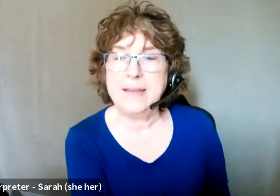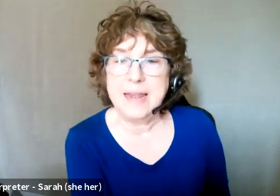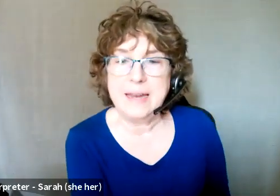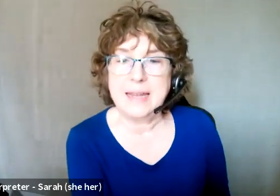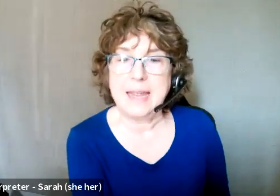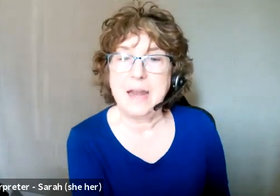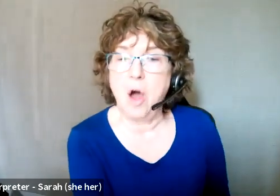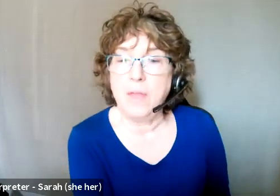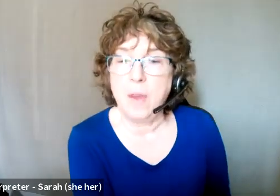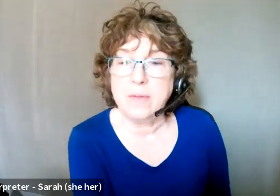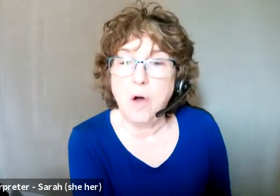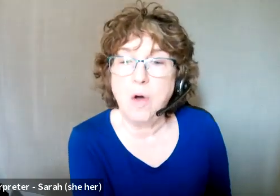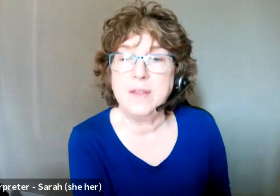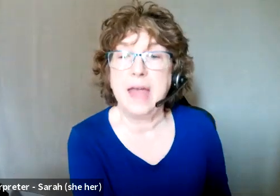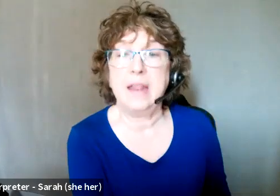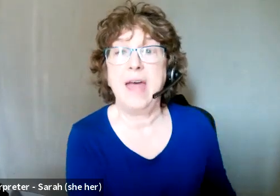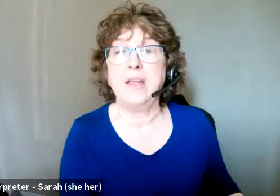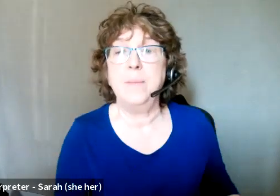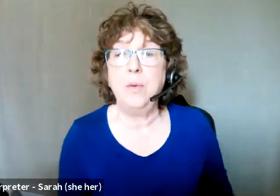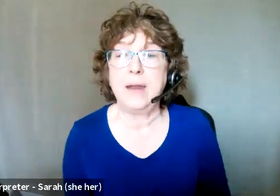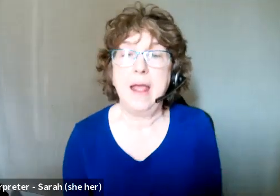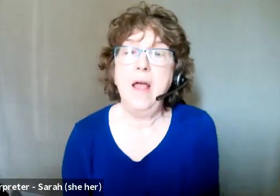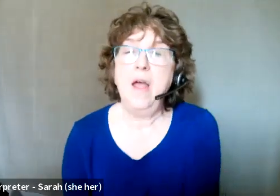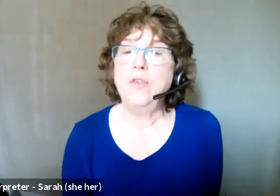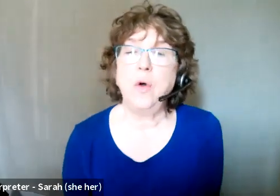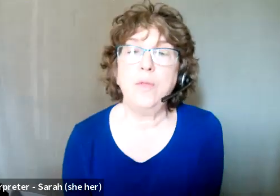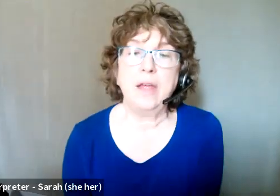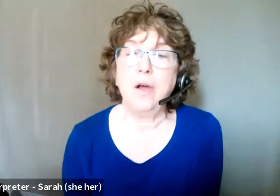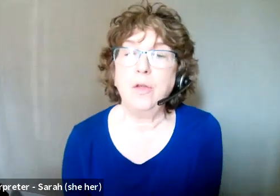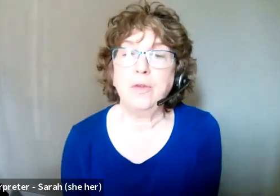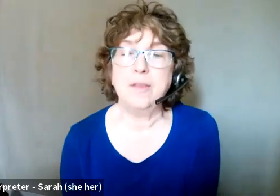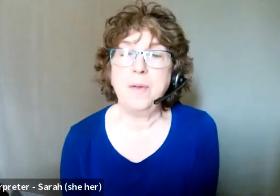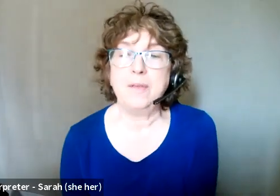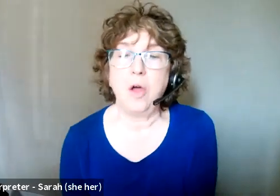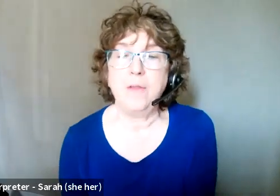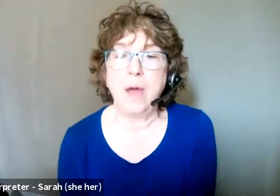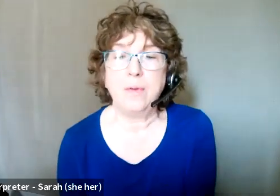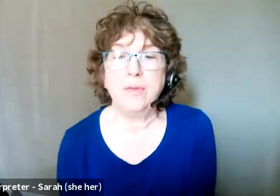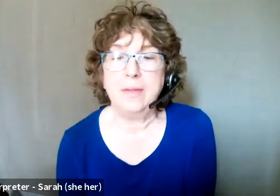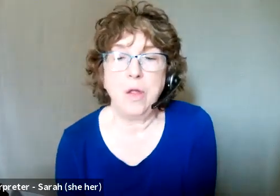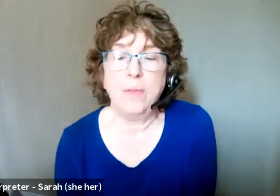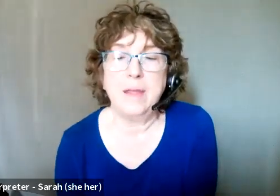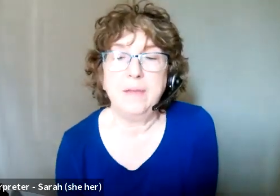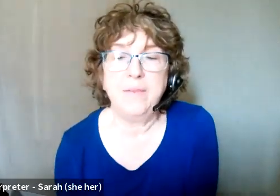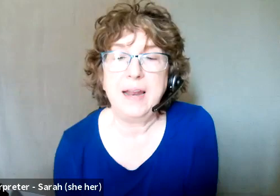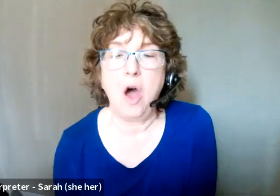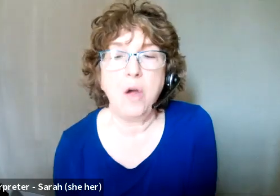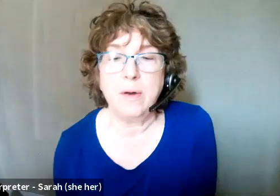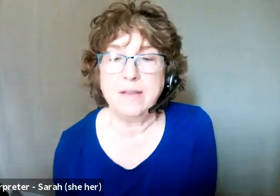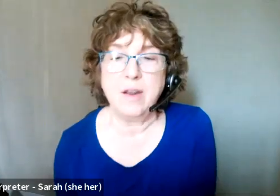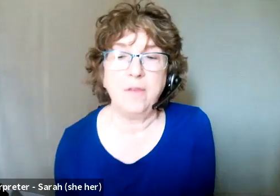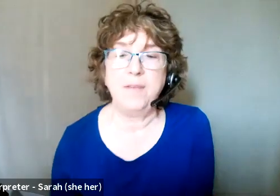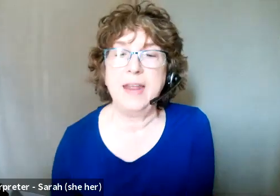and my ASL and the deaf identity and all that was involved in that community. So that cultural experience, all of that